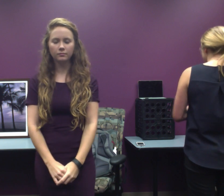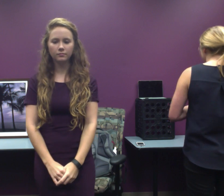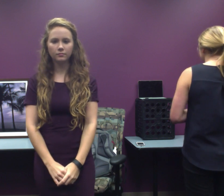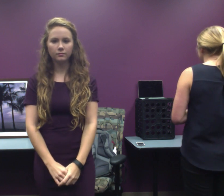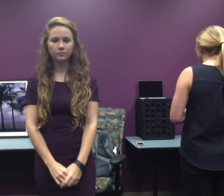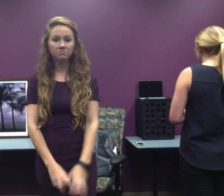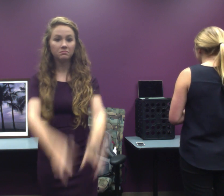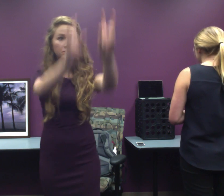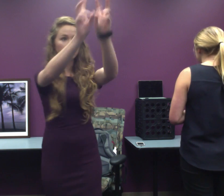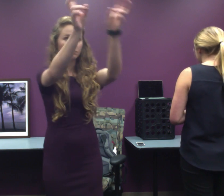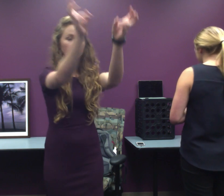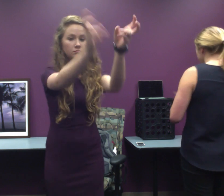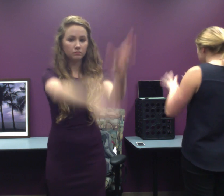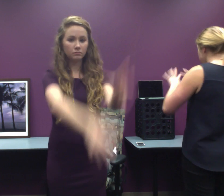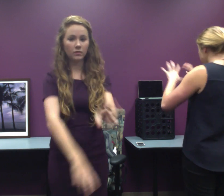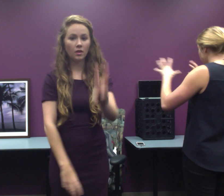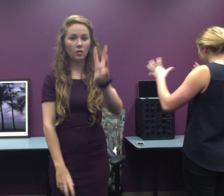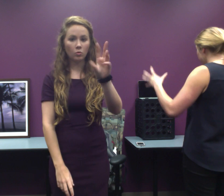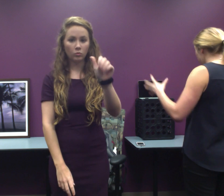And we have Washington's problems.